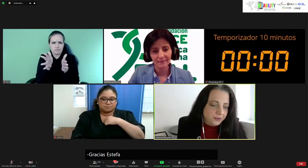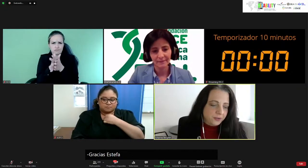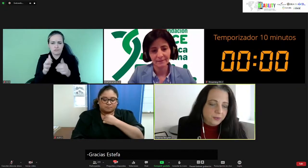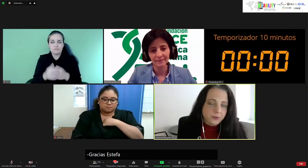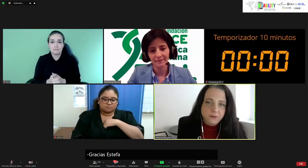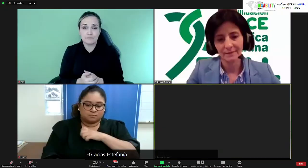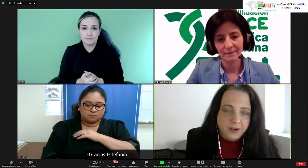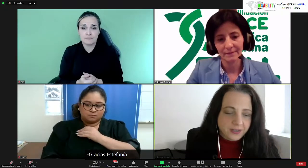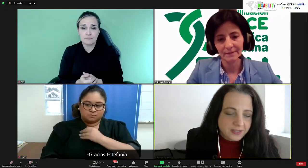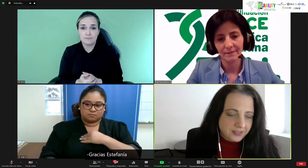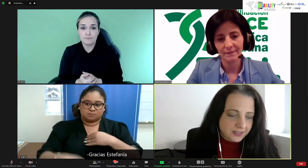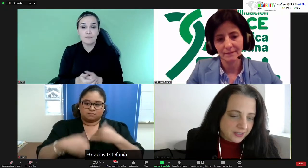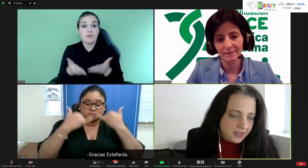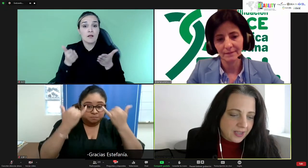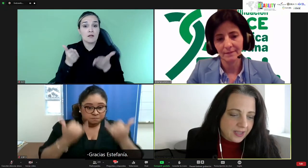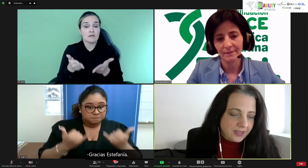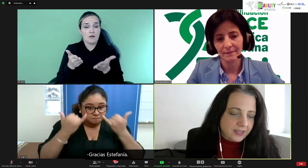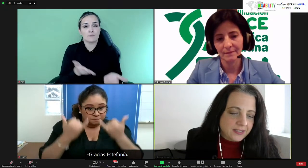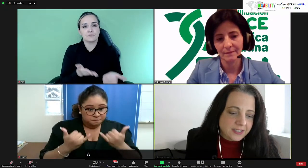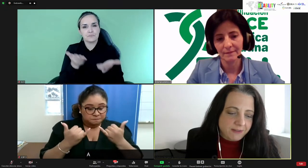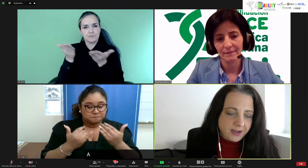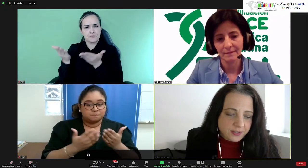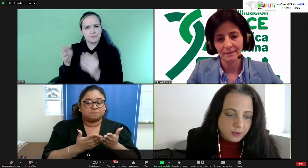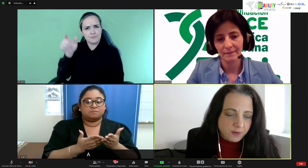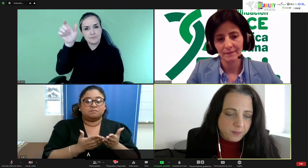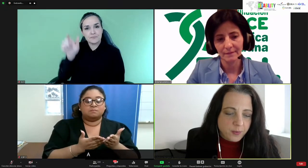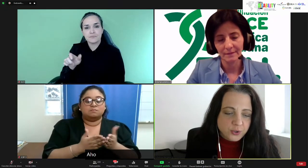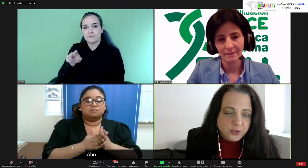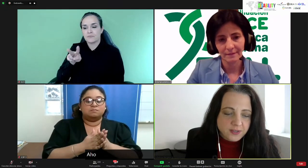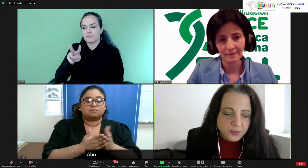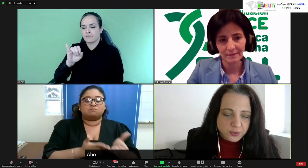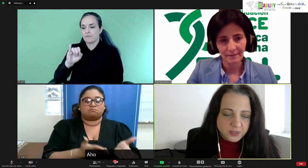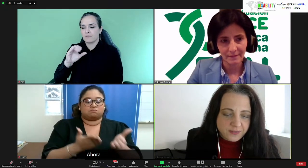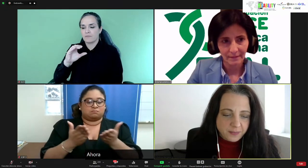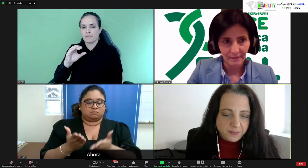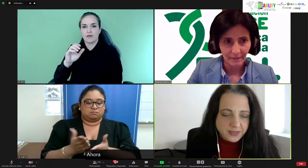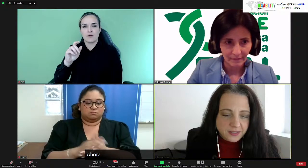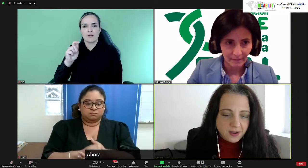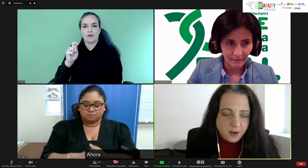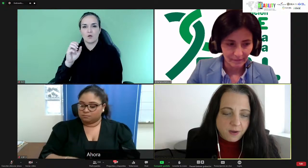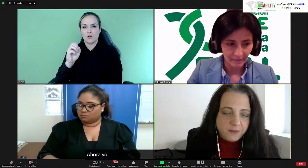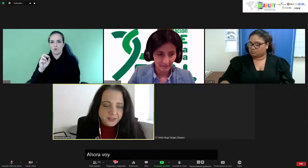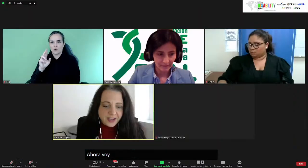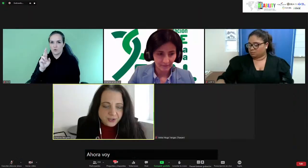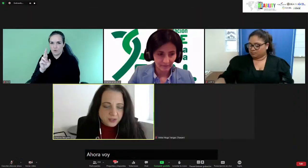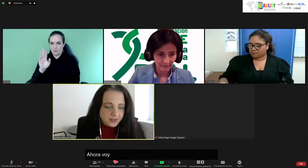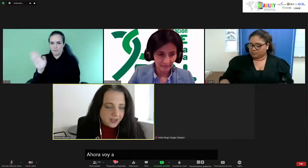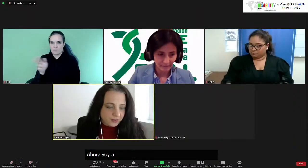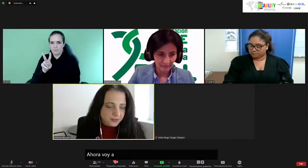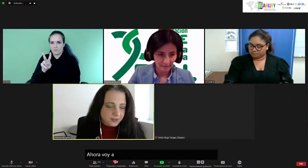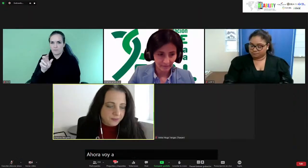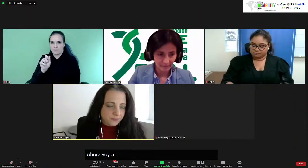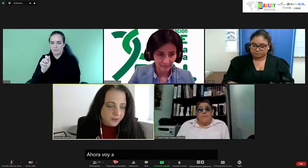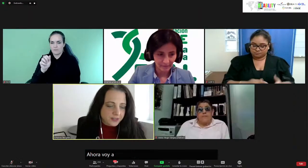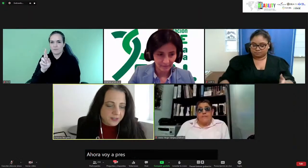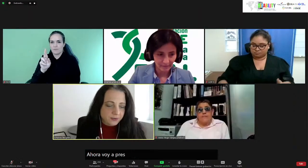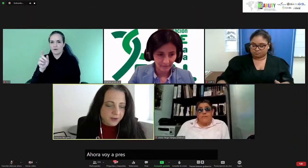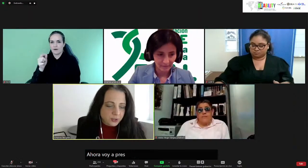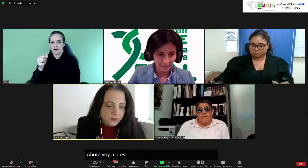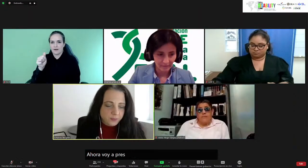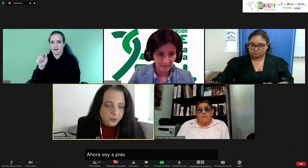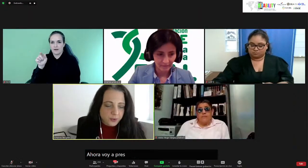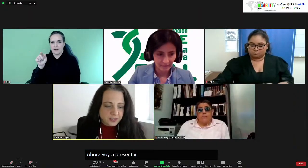victor hugo vargas he is the director of promotion and social development of the national council for the